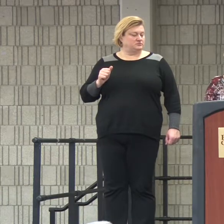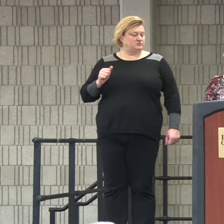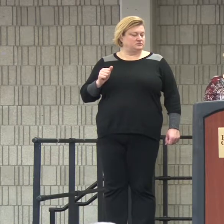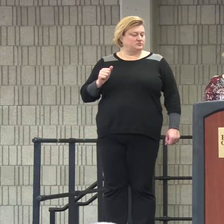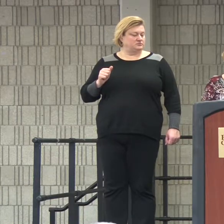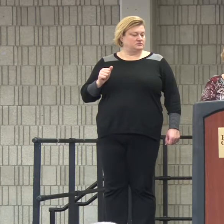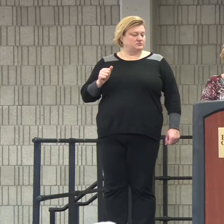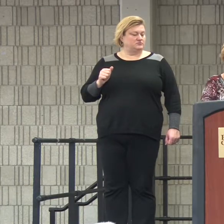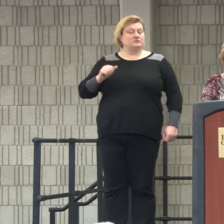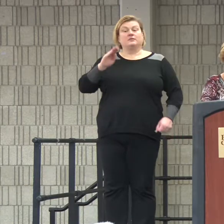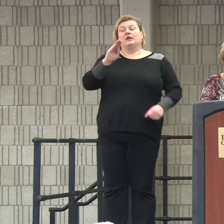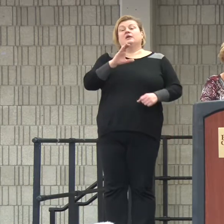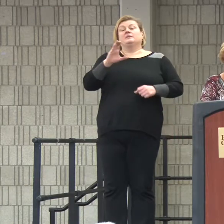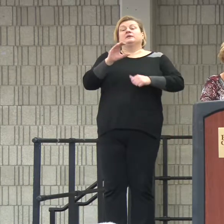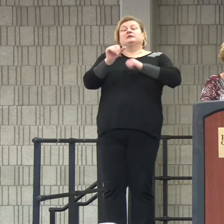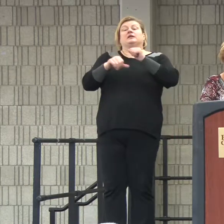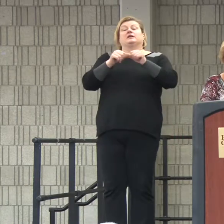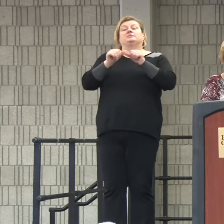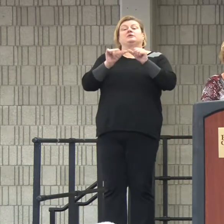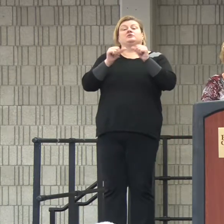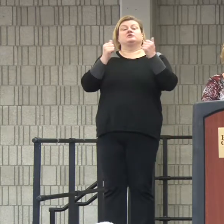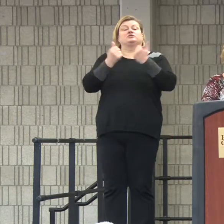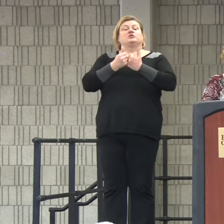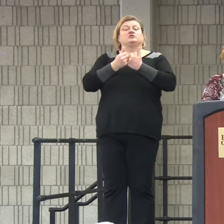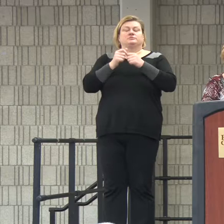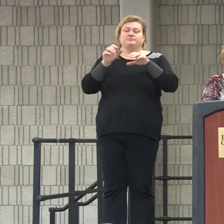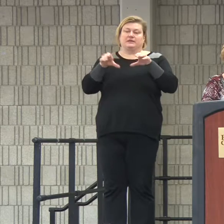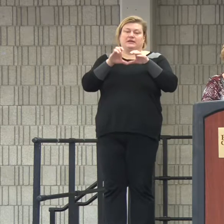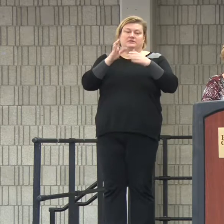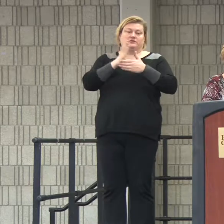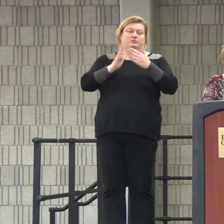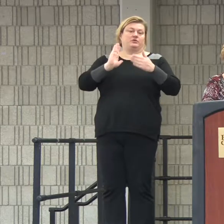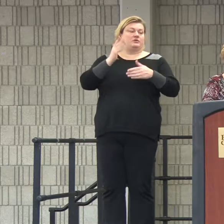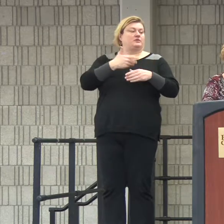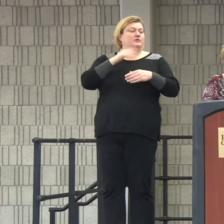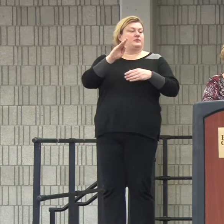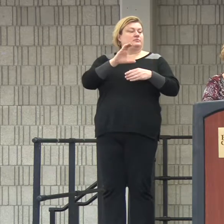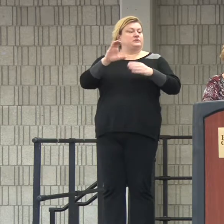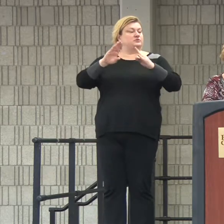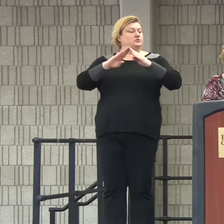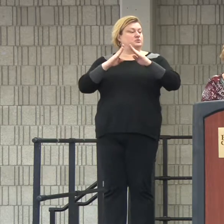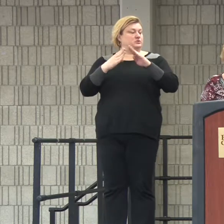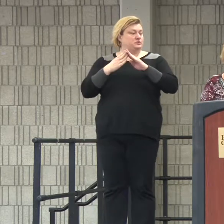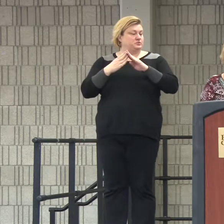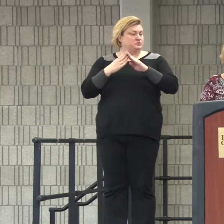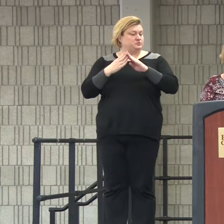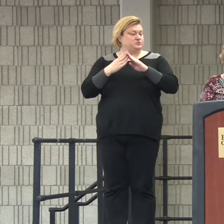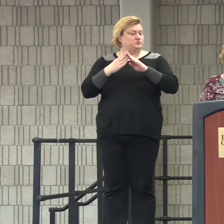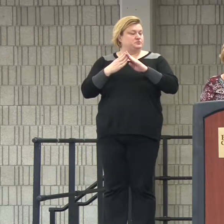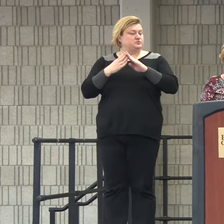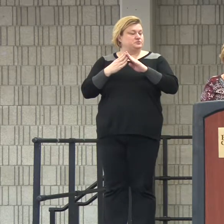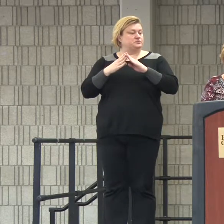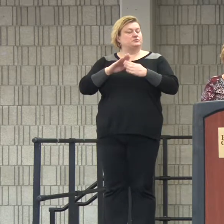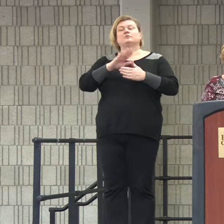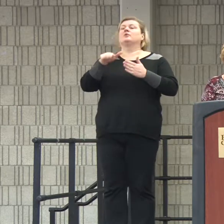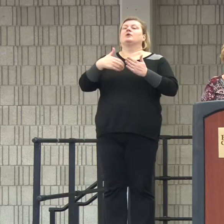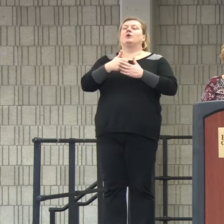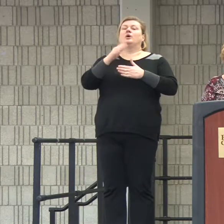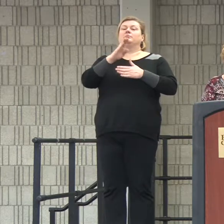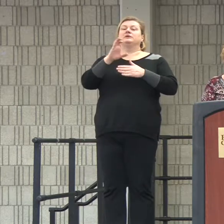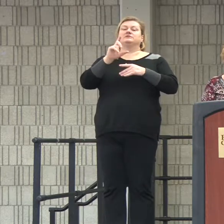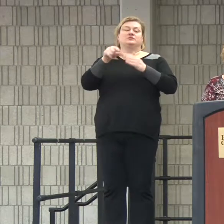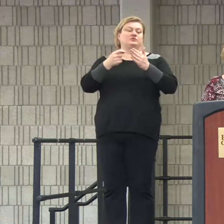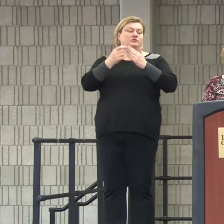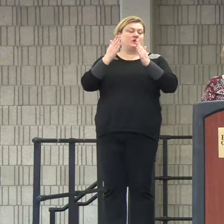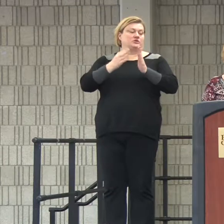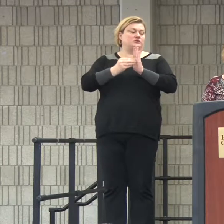The BCC Alumni Association is an active part of our BCC community. All BCC graduates